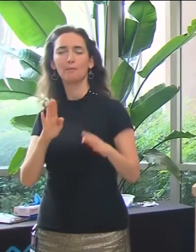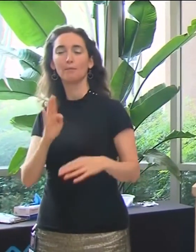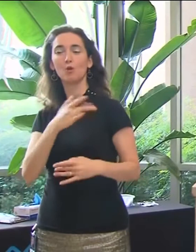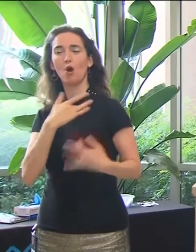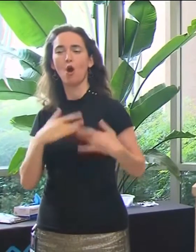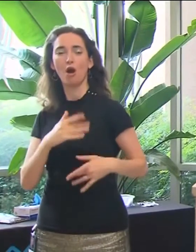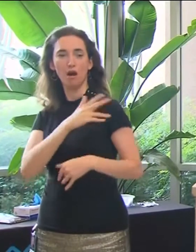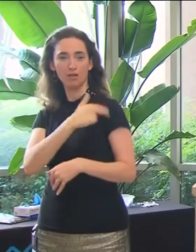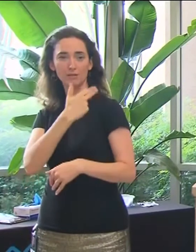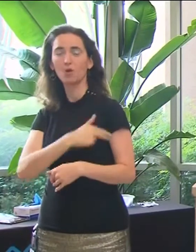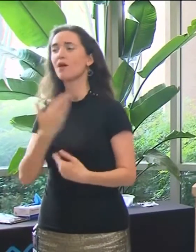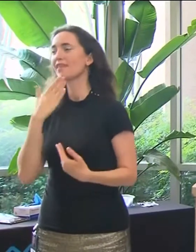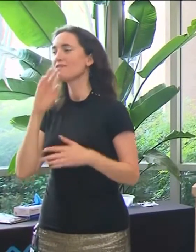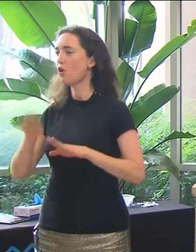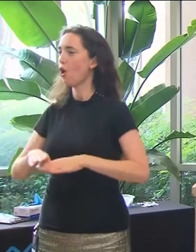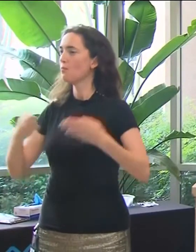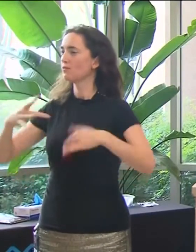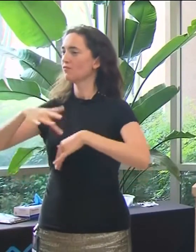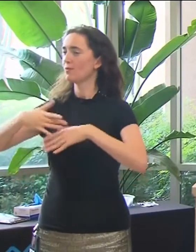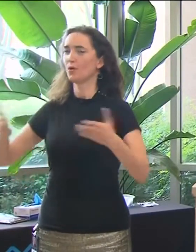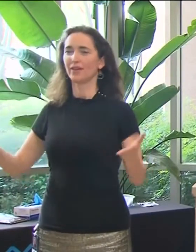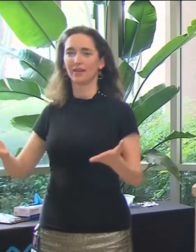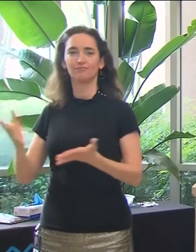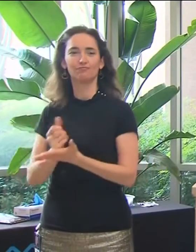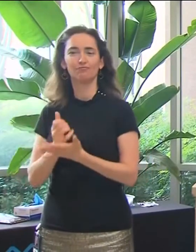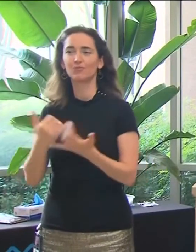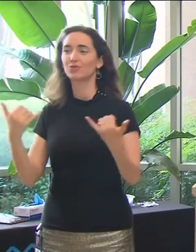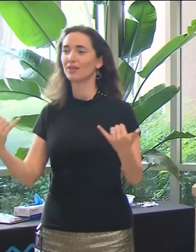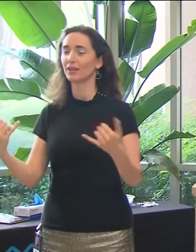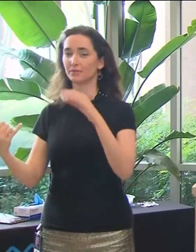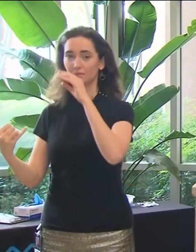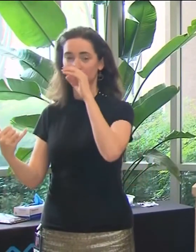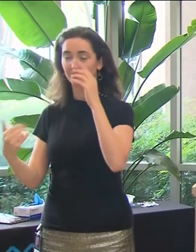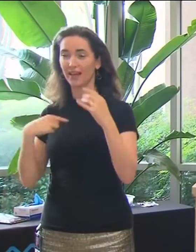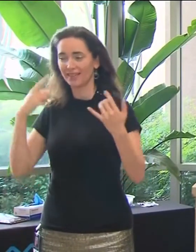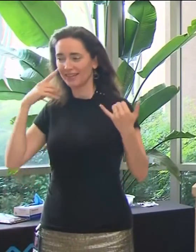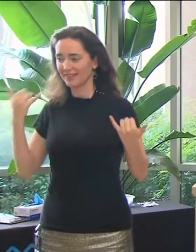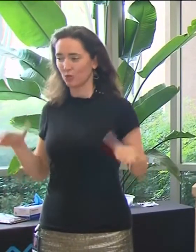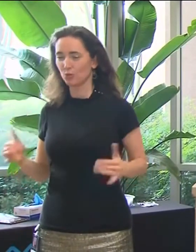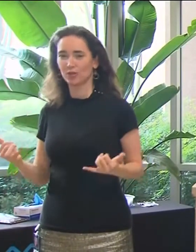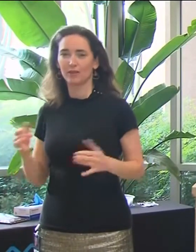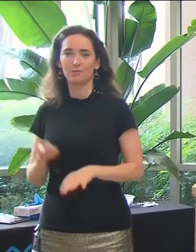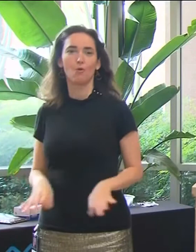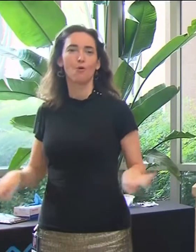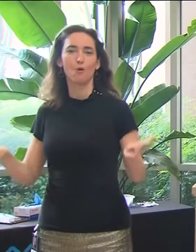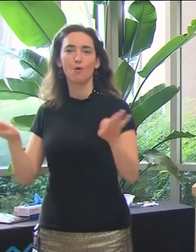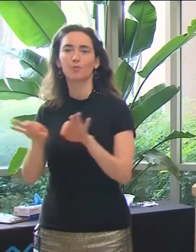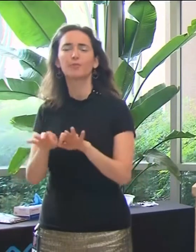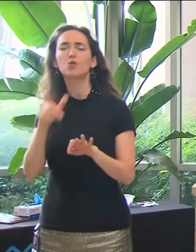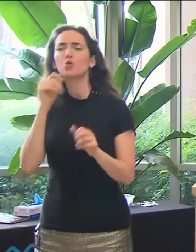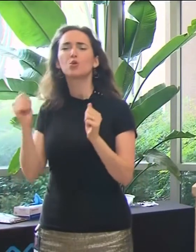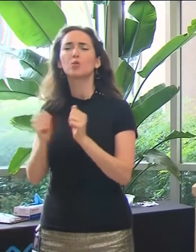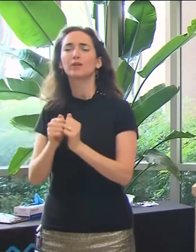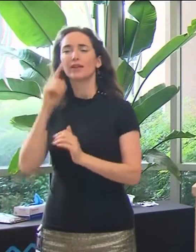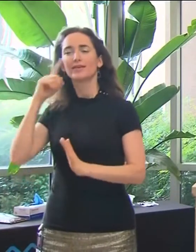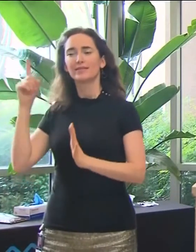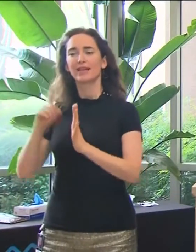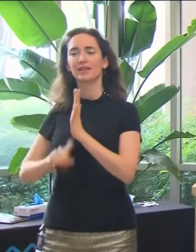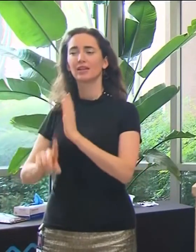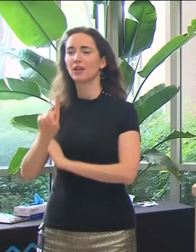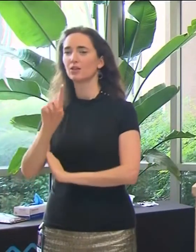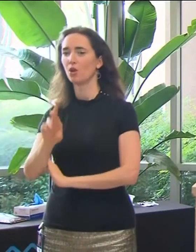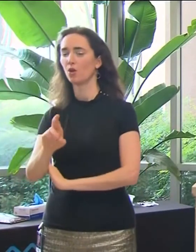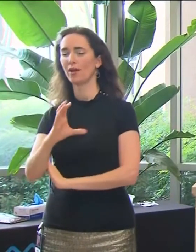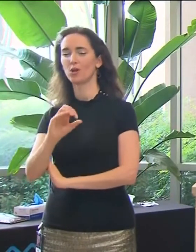facility available for us today as we do something that I think is very important. And we are joined by Secretary Dr.